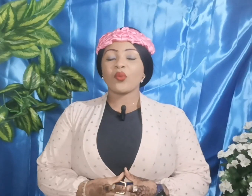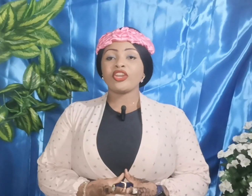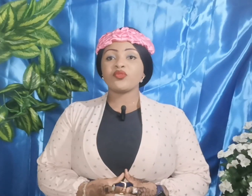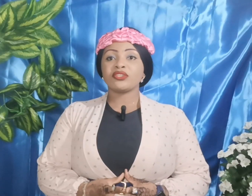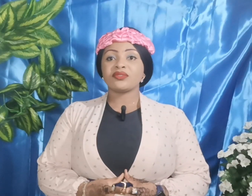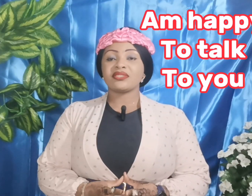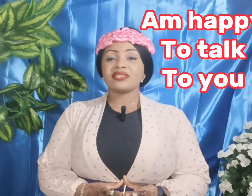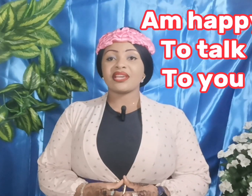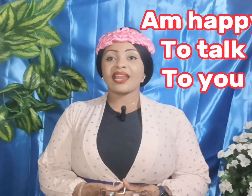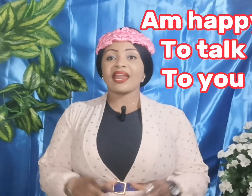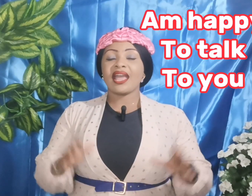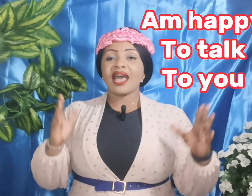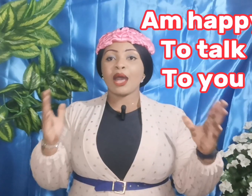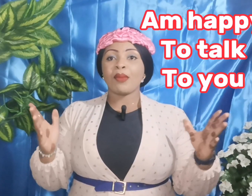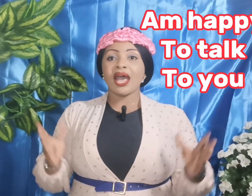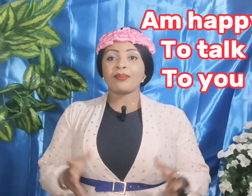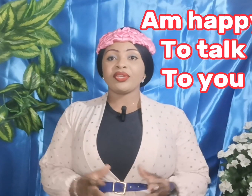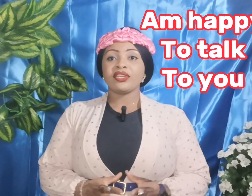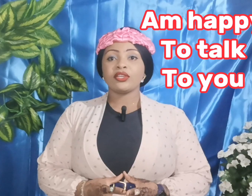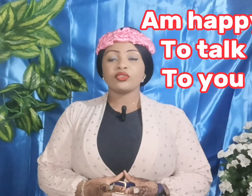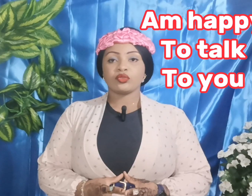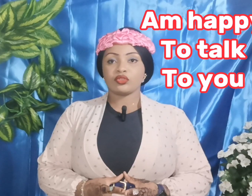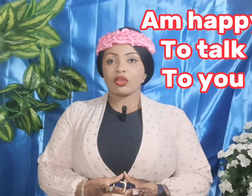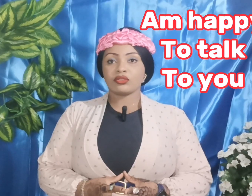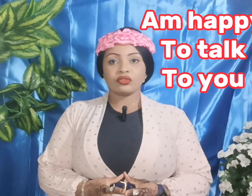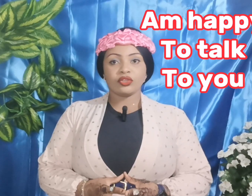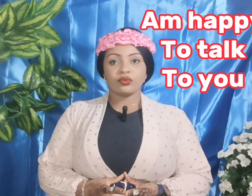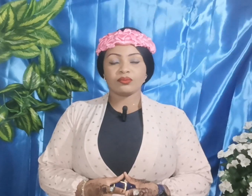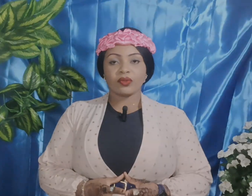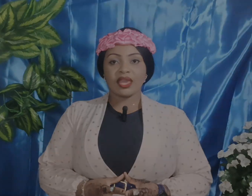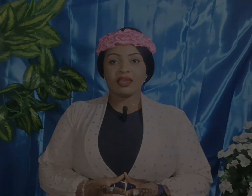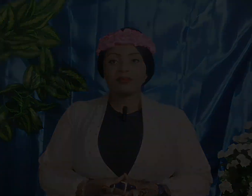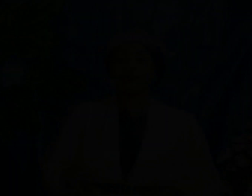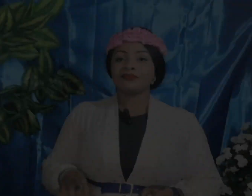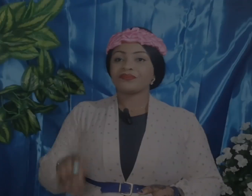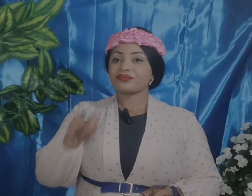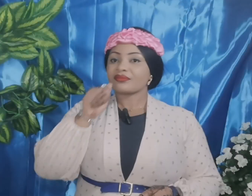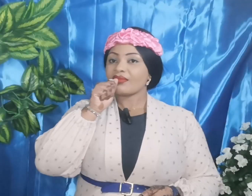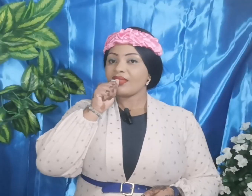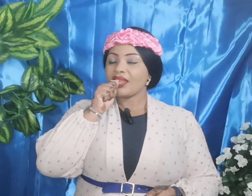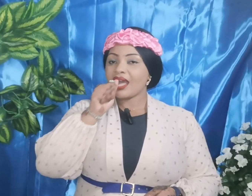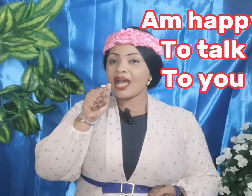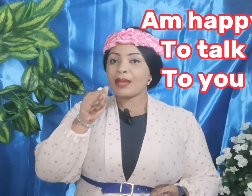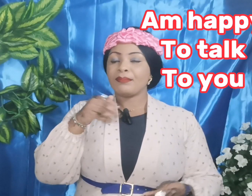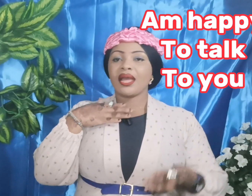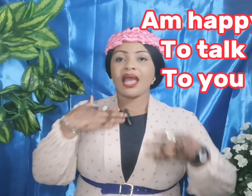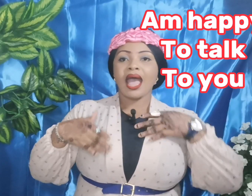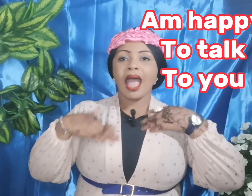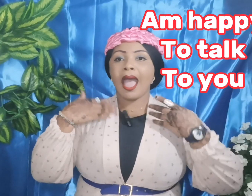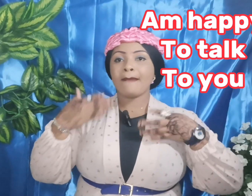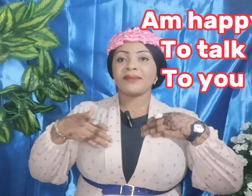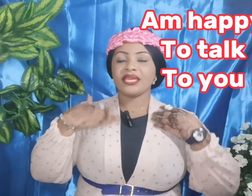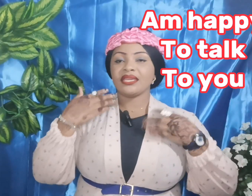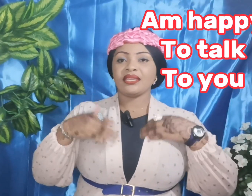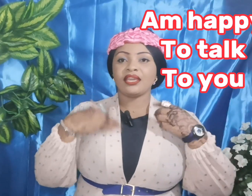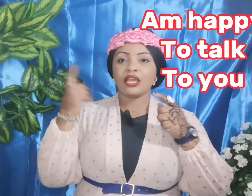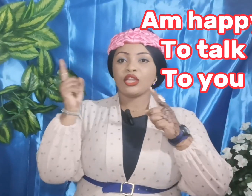When you want to sign, I'm happy to talk to you, okay? I'm happy